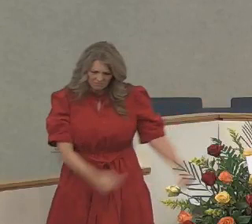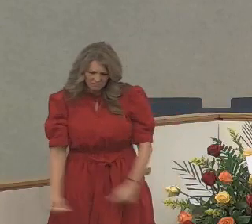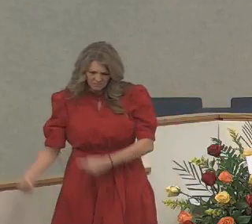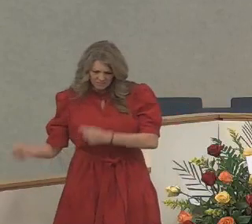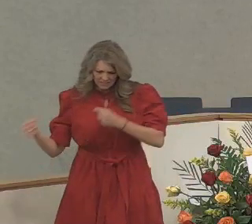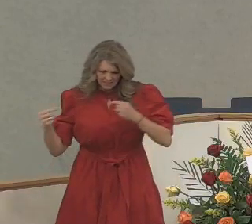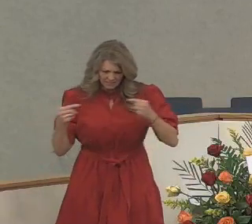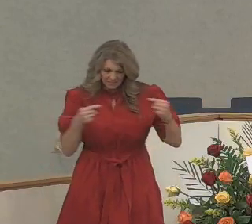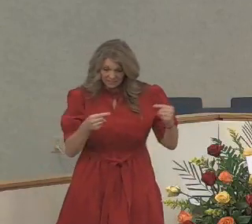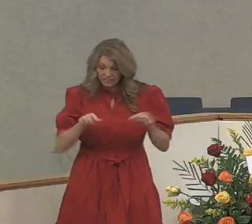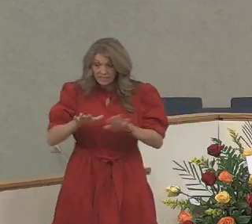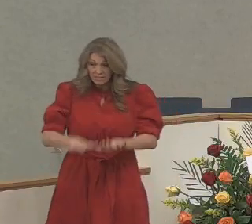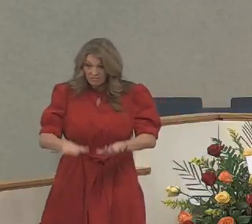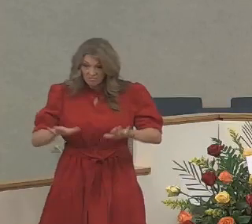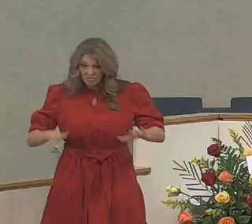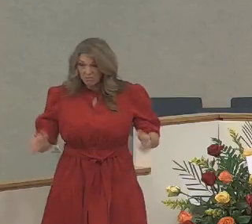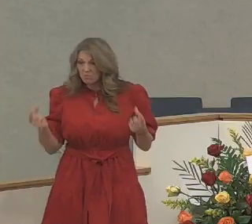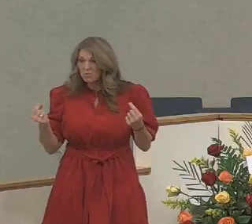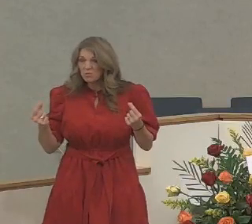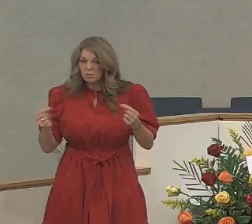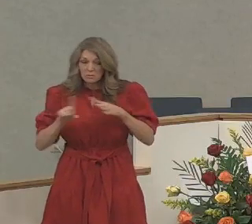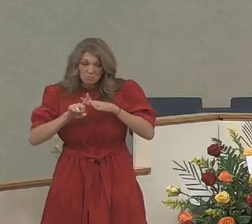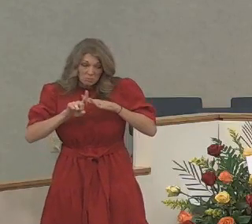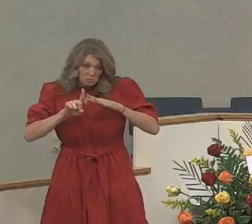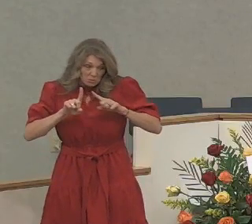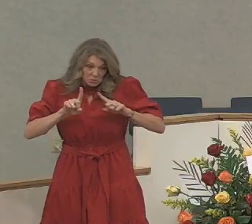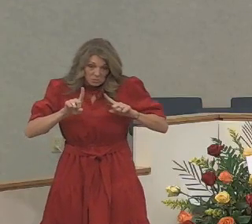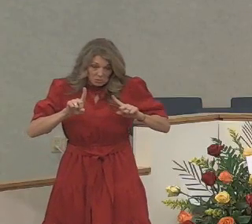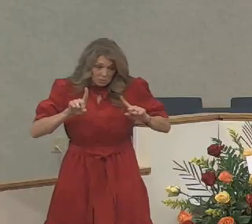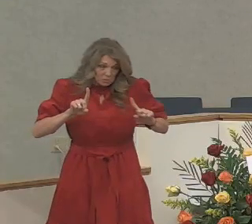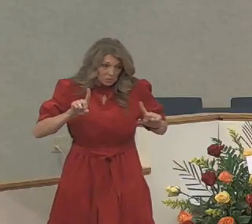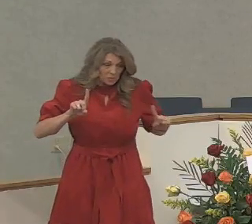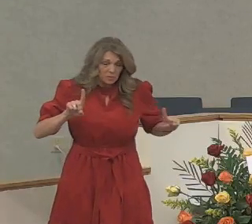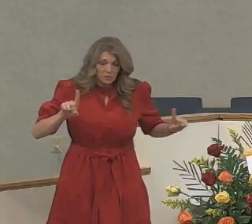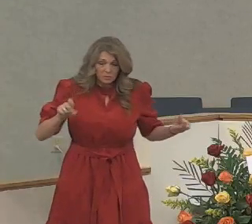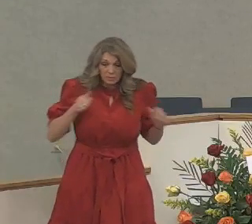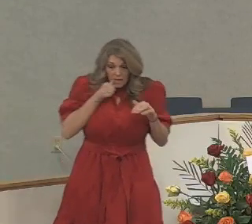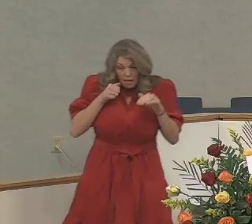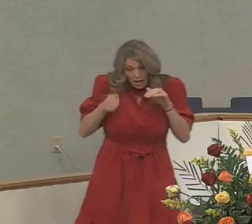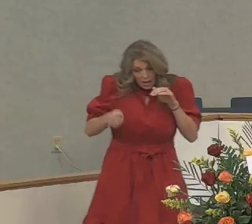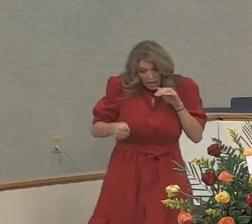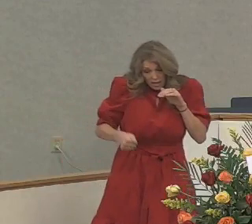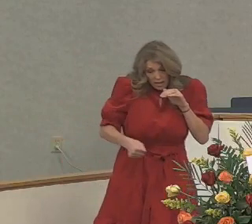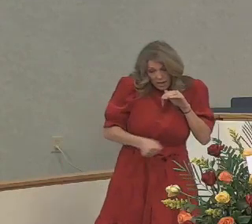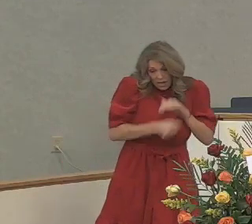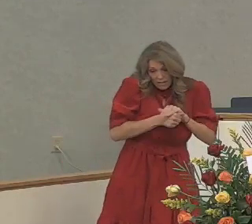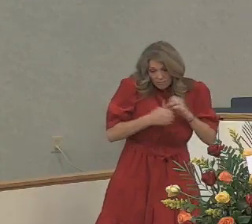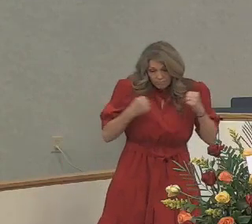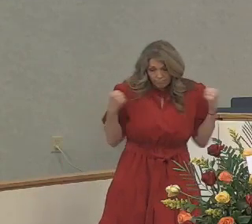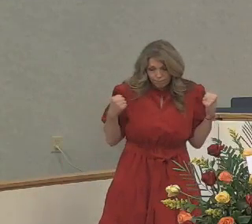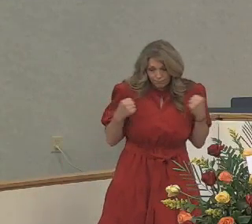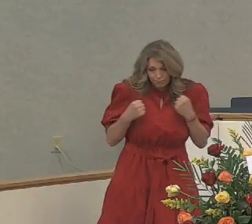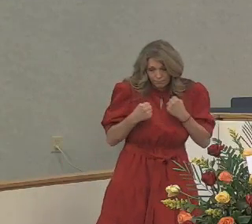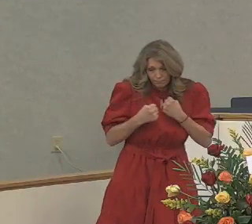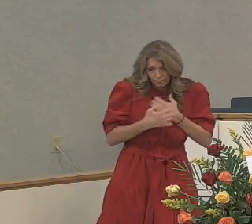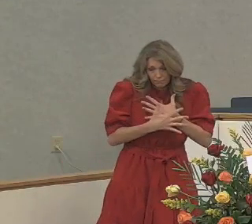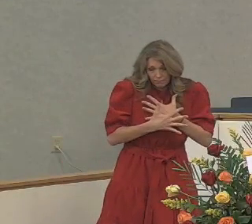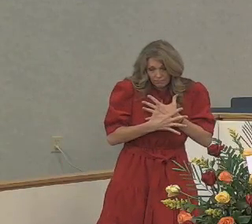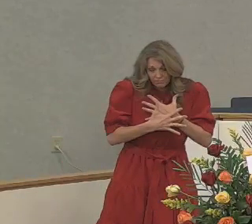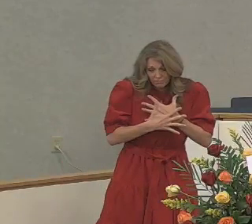Little feet ran in terror to hide.